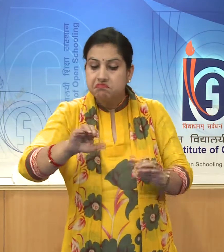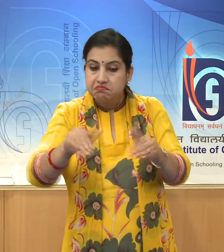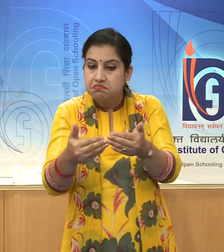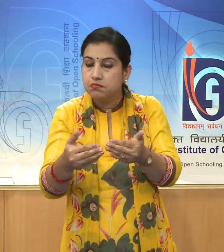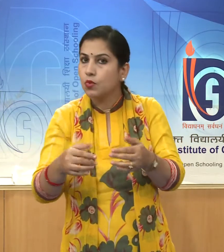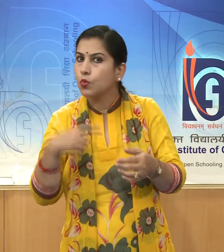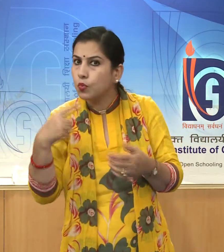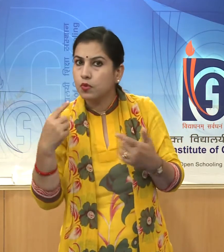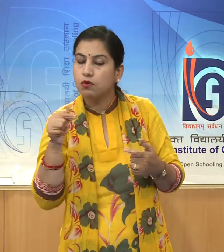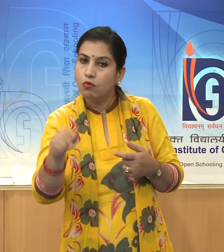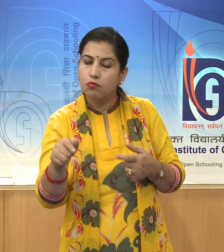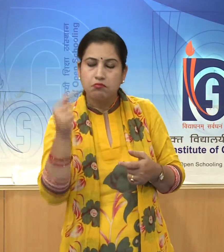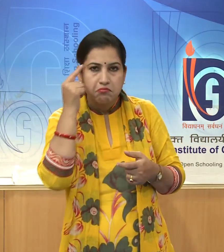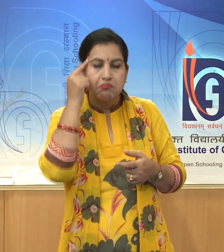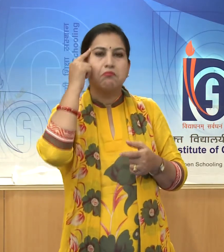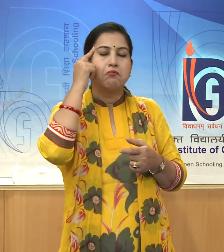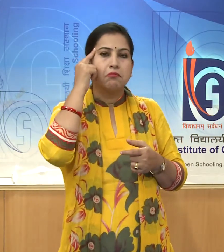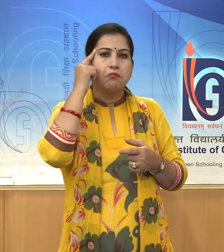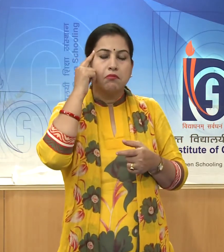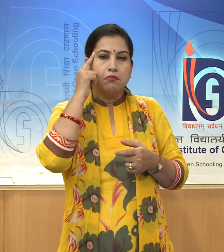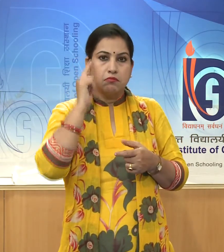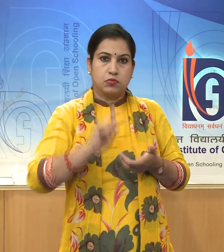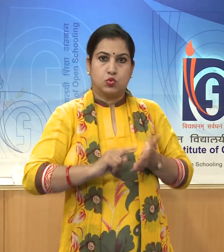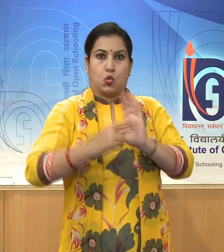introduced a sense of volume